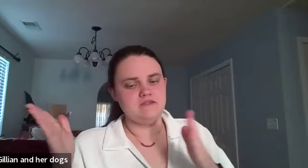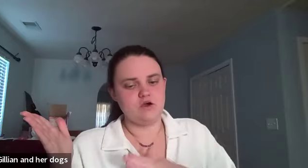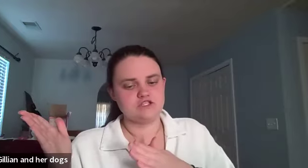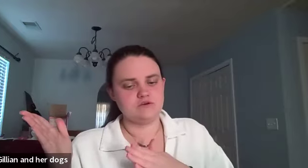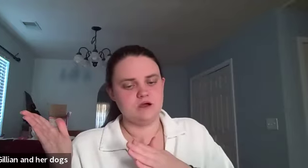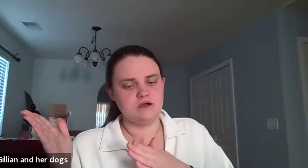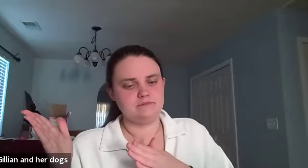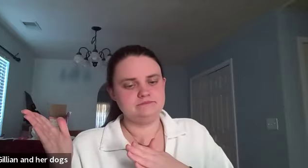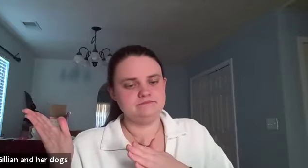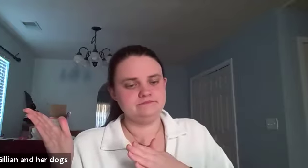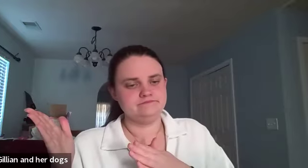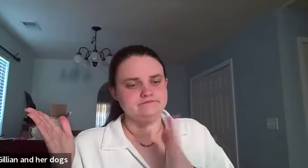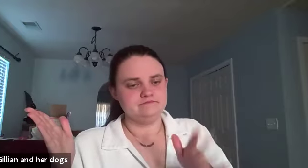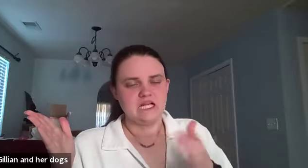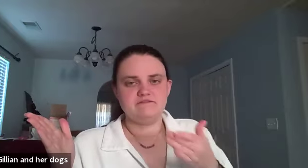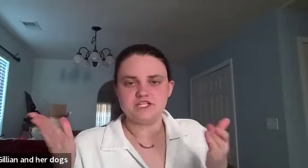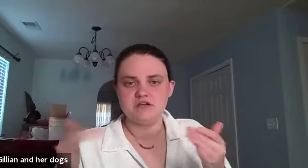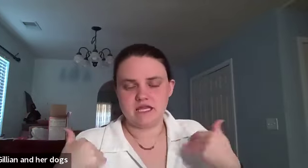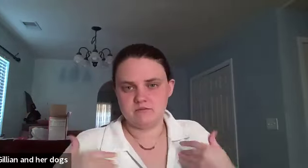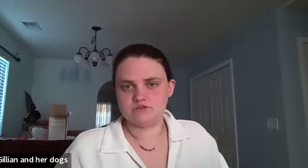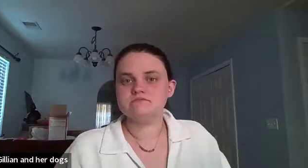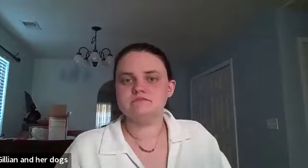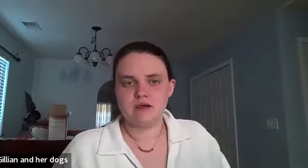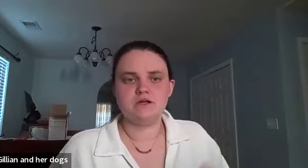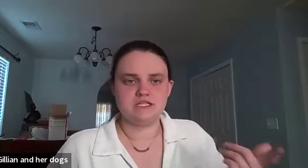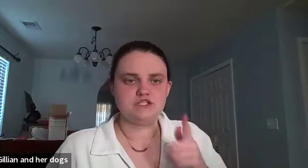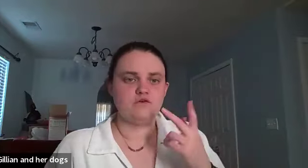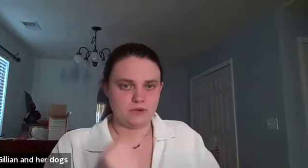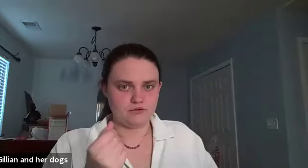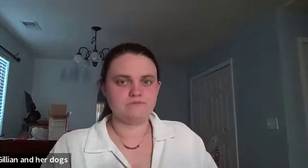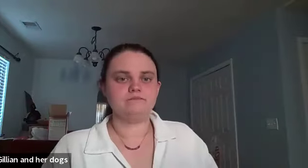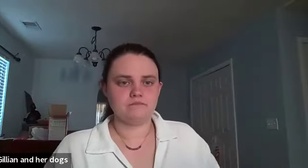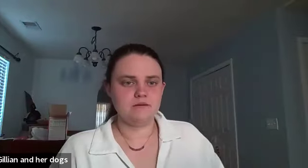then the also fish of animals. That one does go for both. Okay.